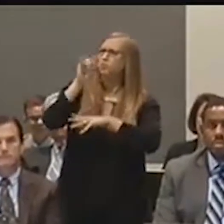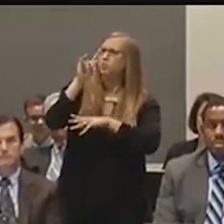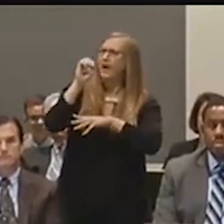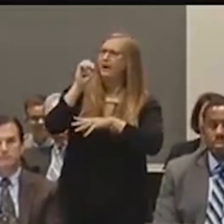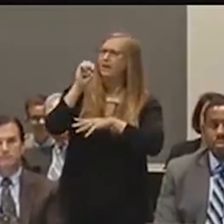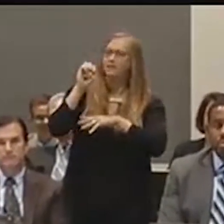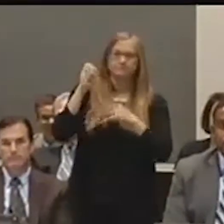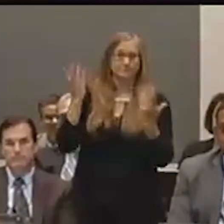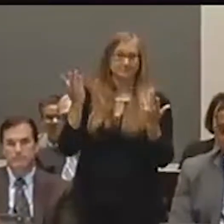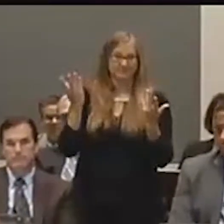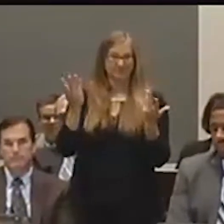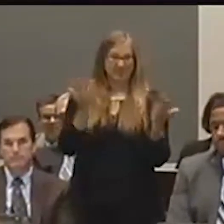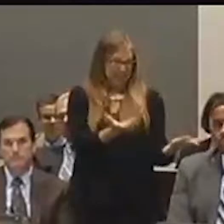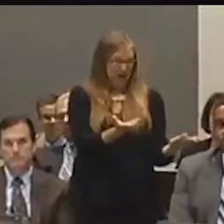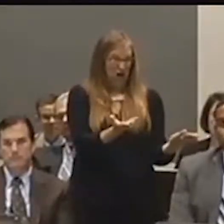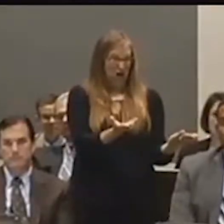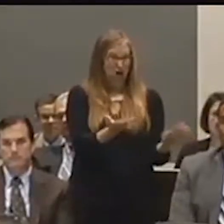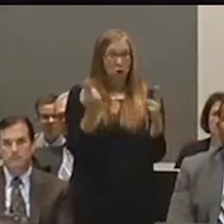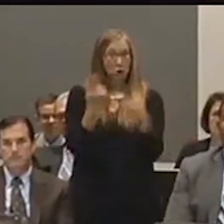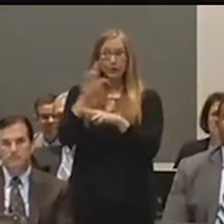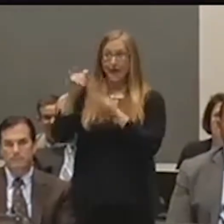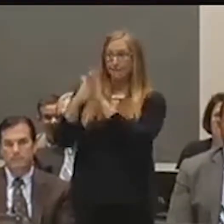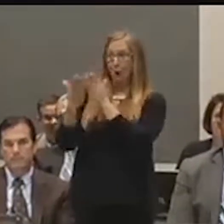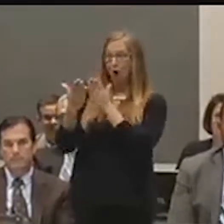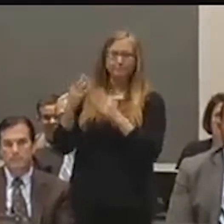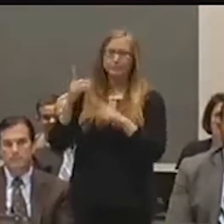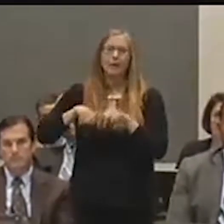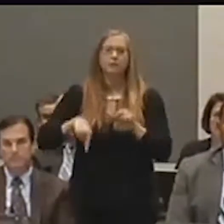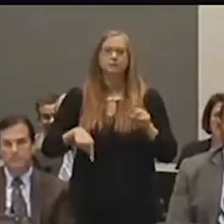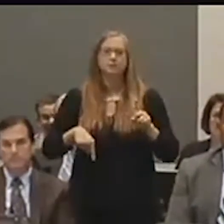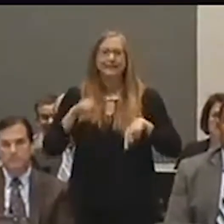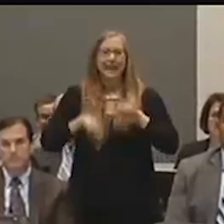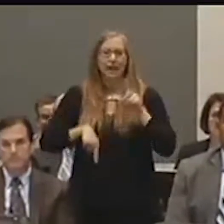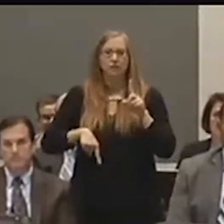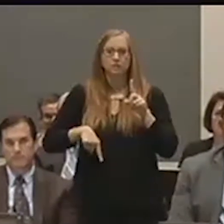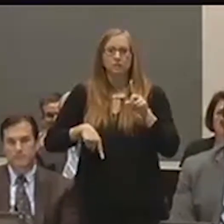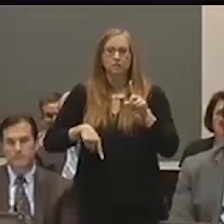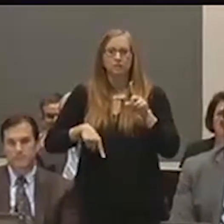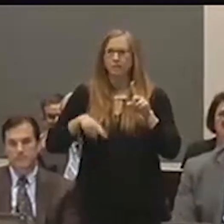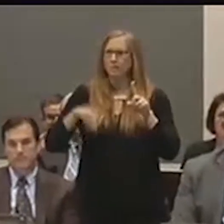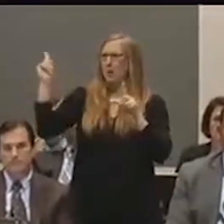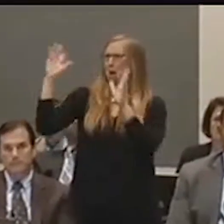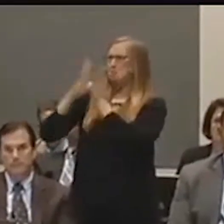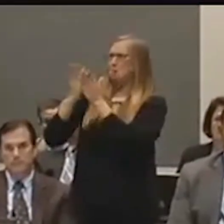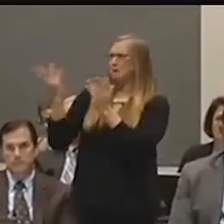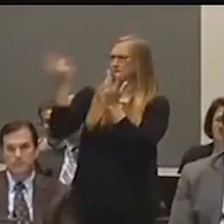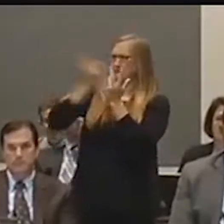approaches here because there is no textbook that speaks to this issue.